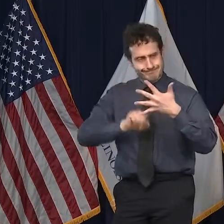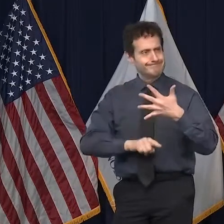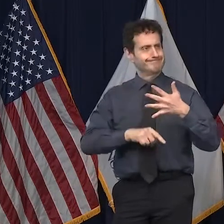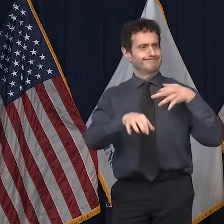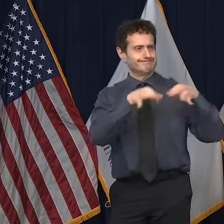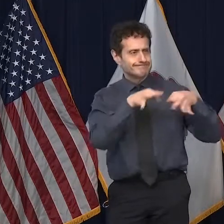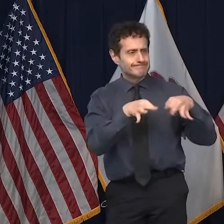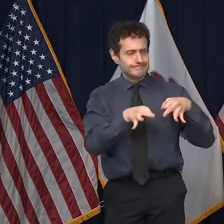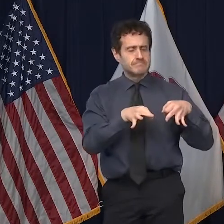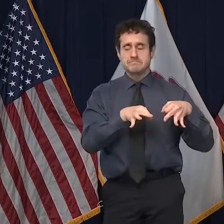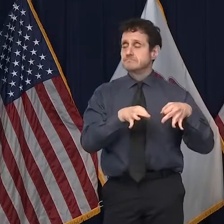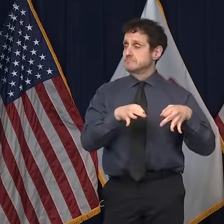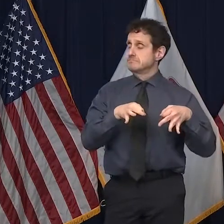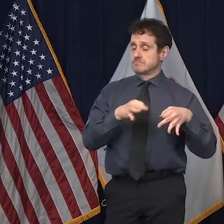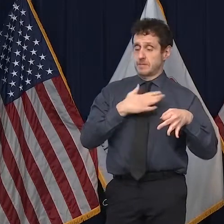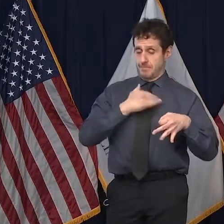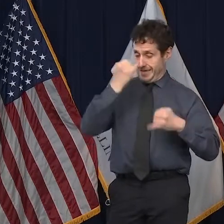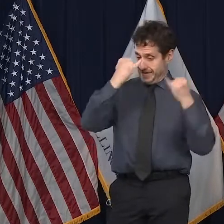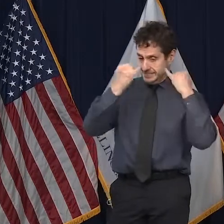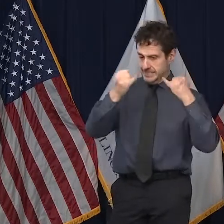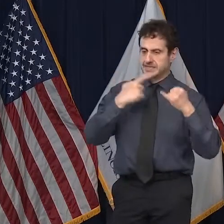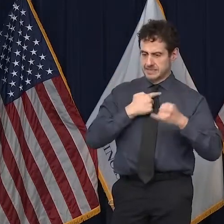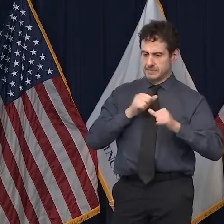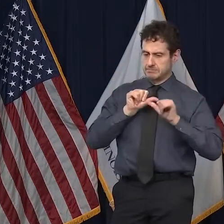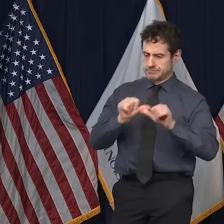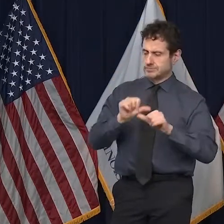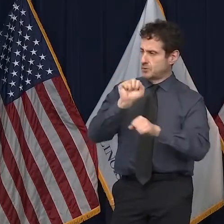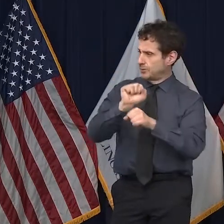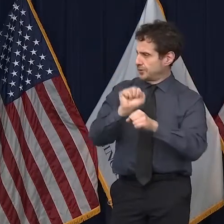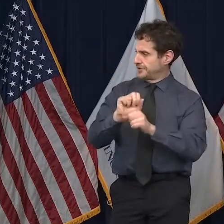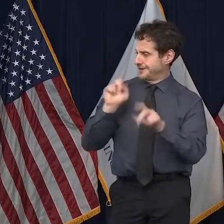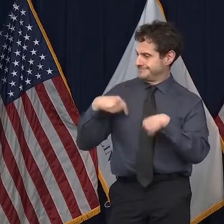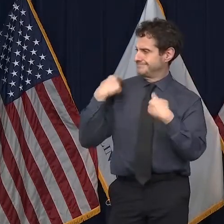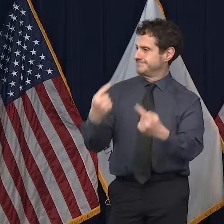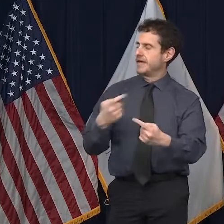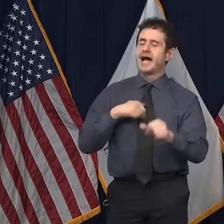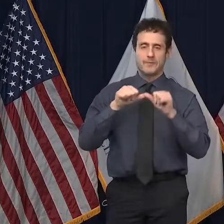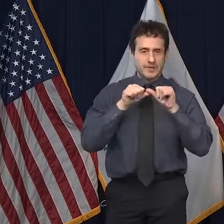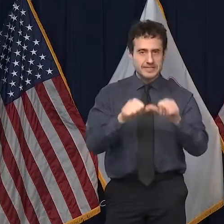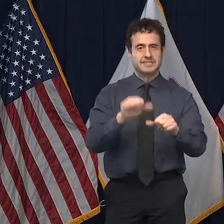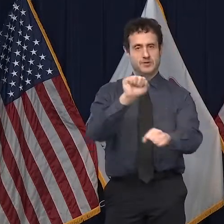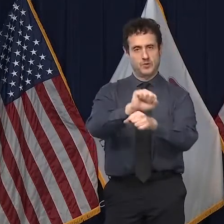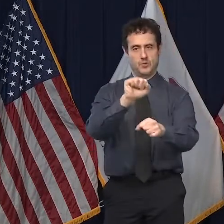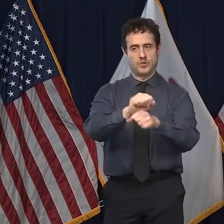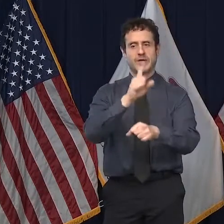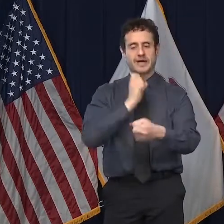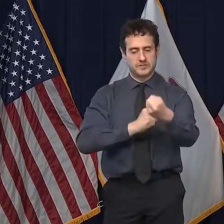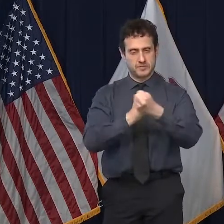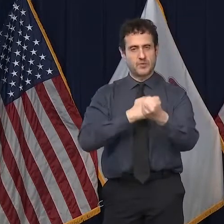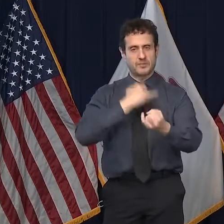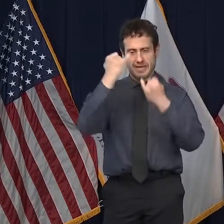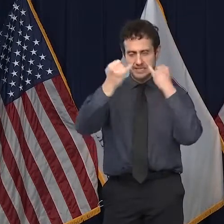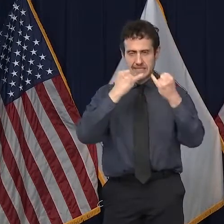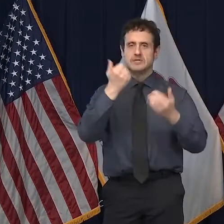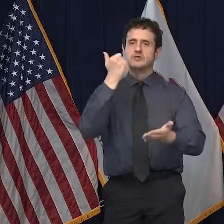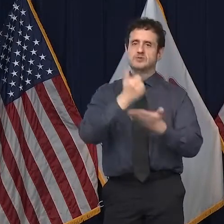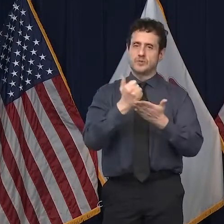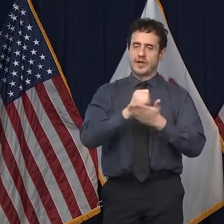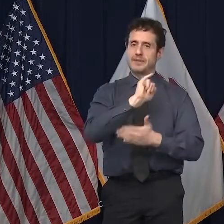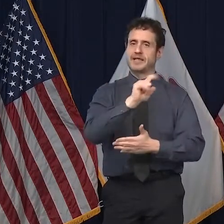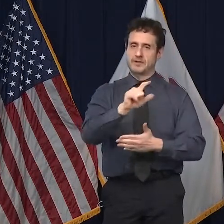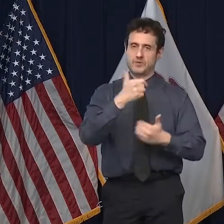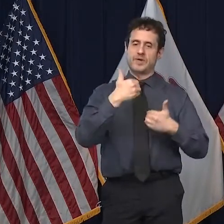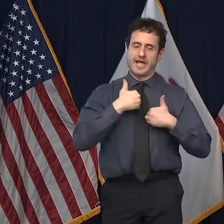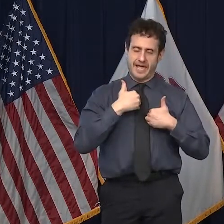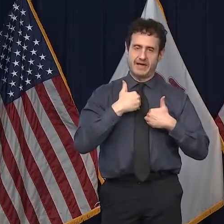pursuing those proposals from the very beginning, and I'm going to continue on the path of getting us to